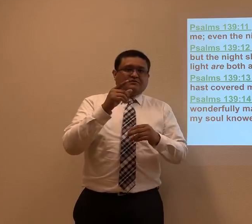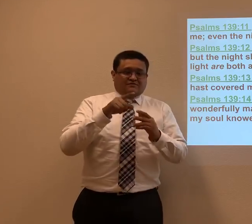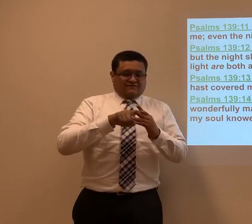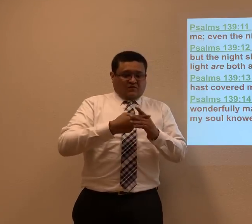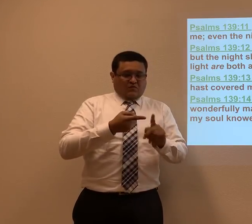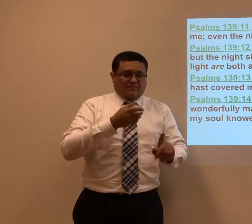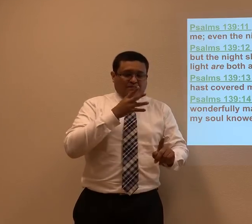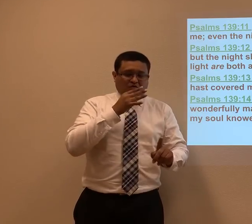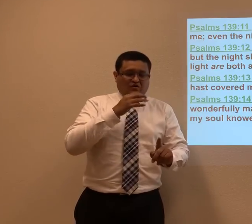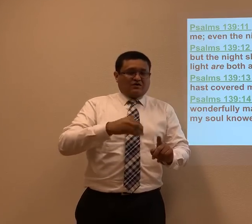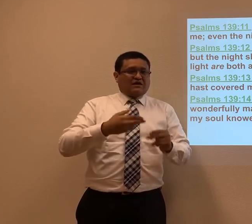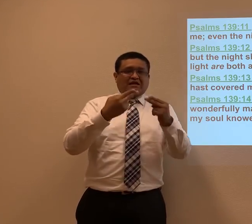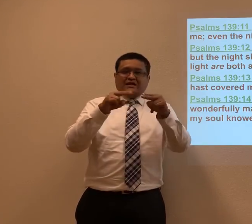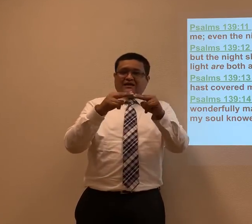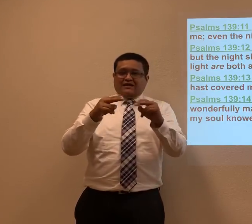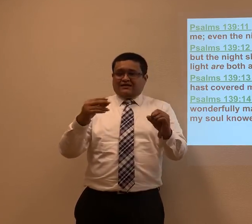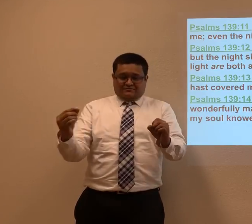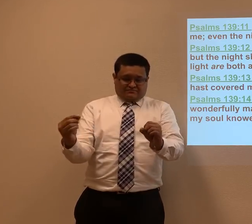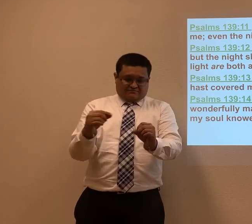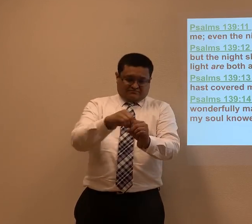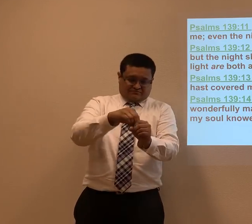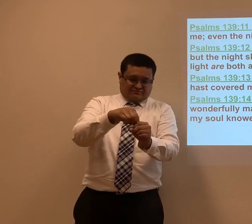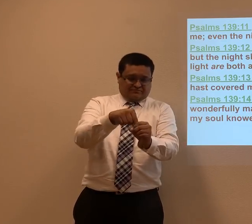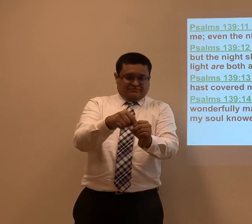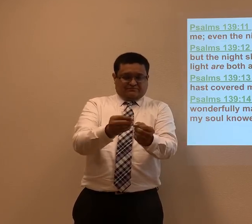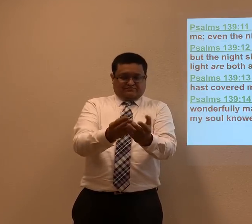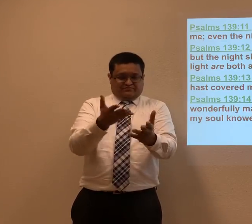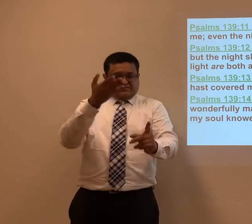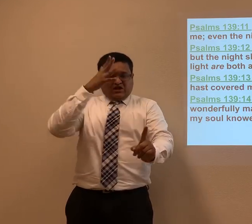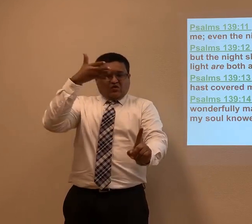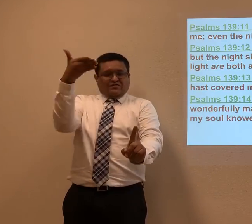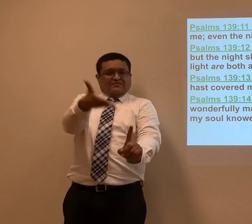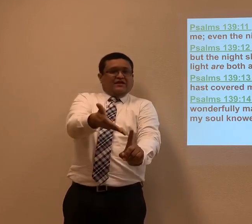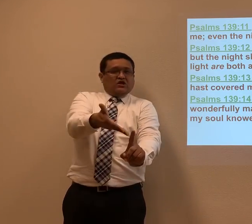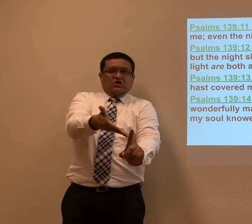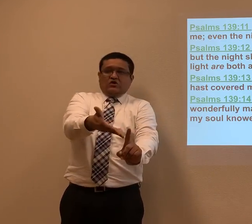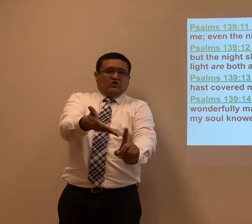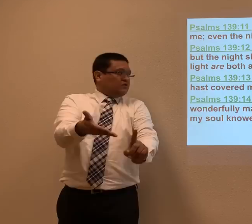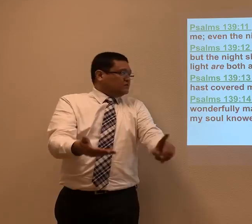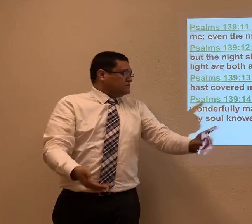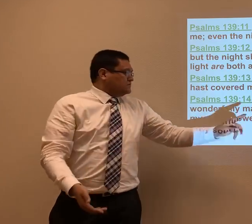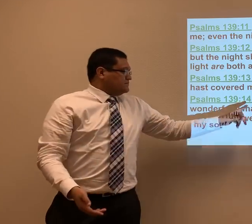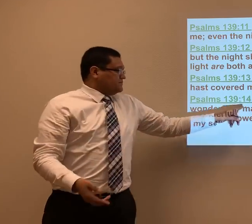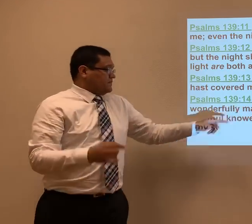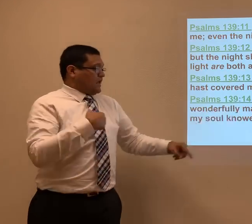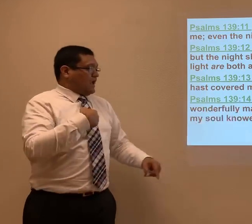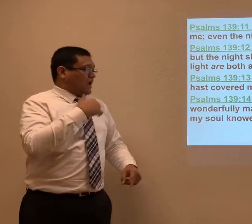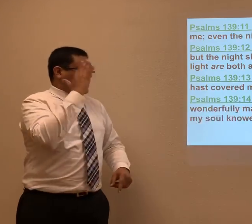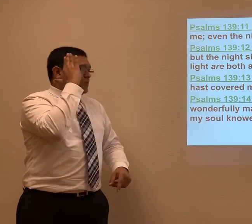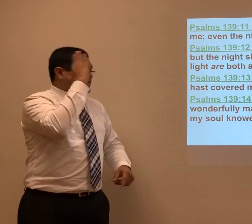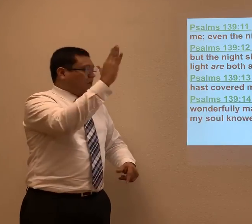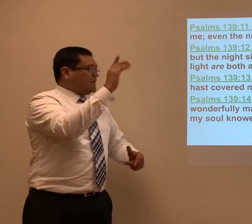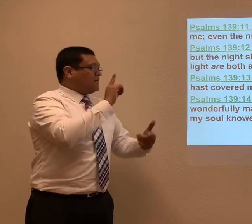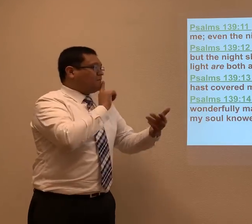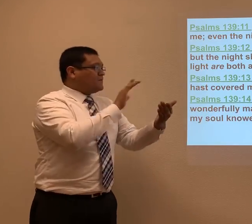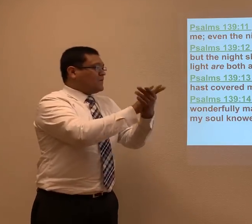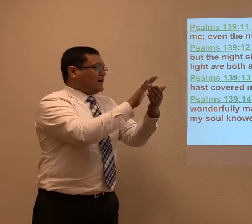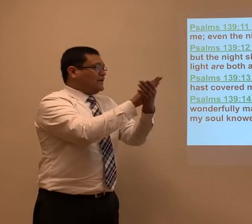already, from his mother's womb, he knew his name. God was already there. And verse 14 says, I